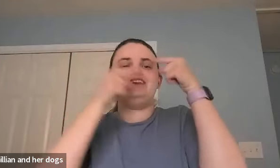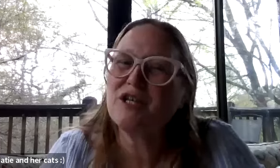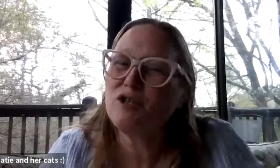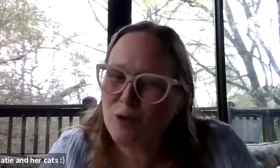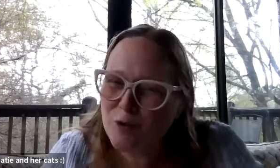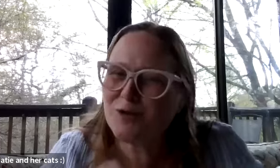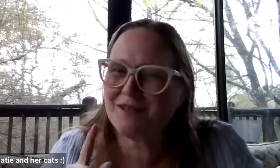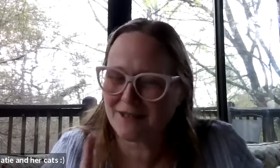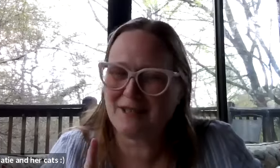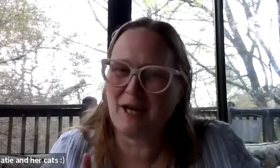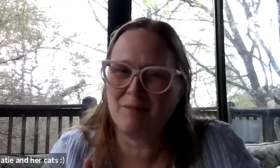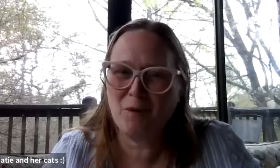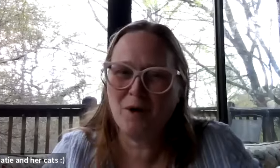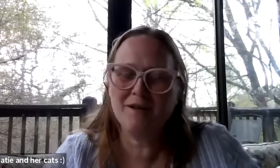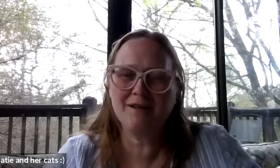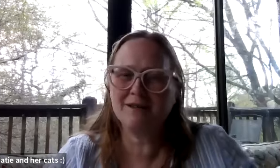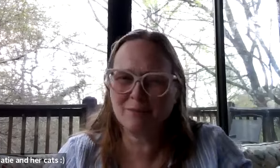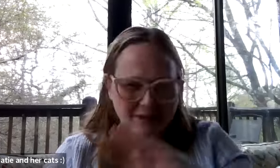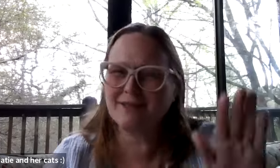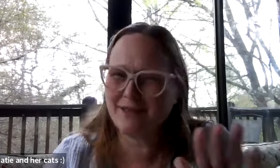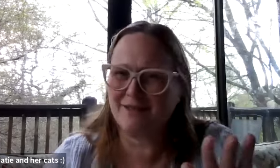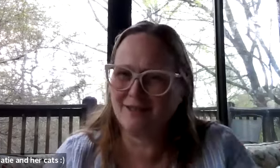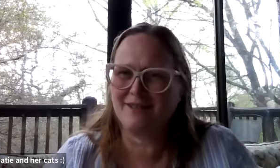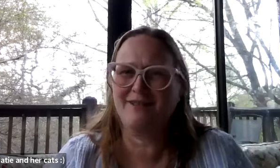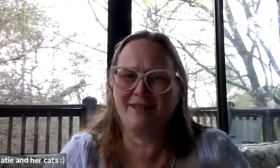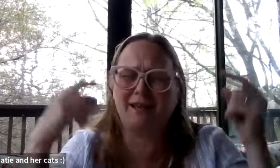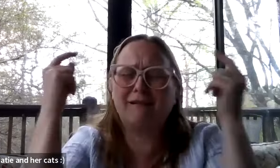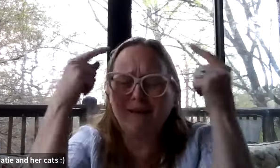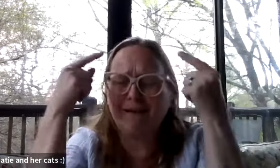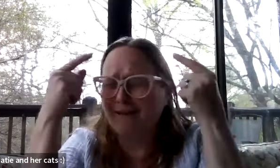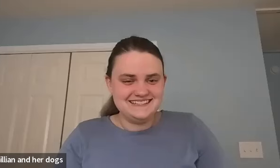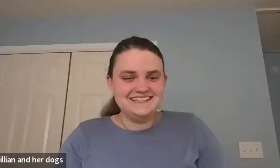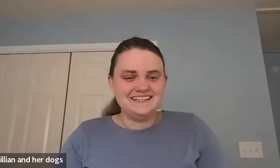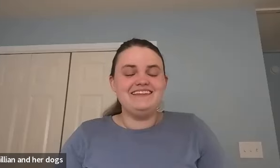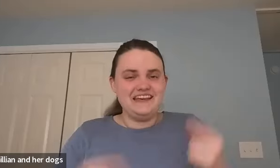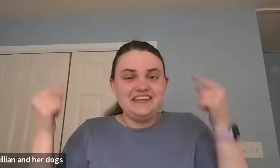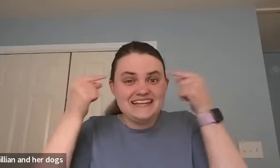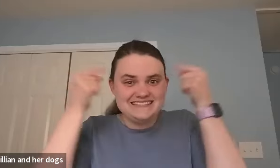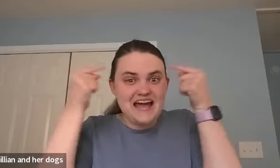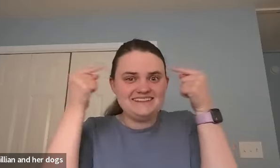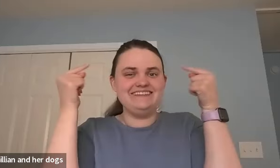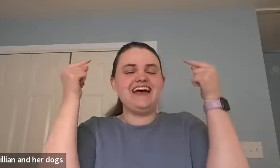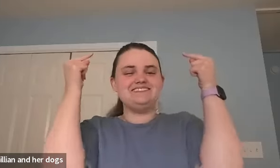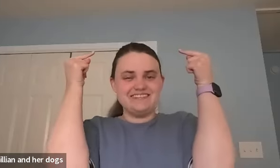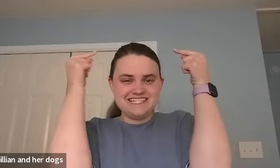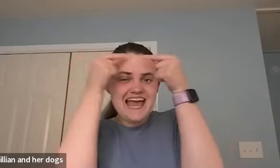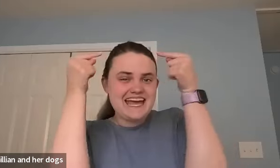actually used this sign before completely seriously. Like Yes. Like exactly that. So this is headache.